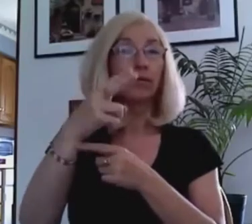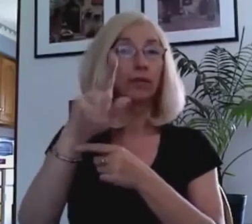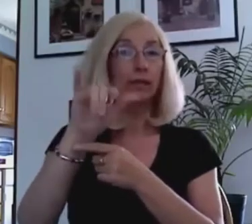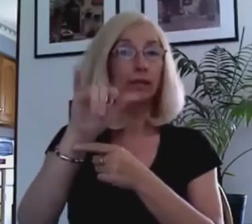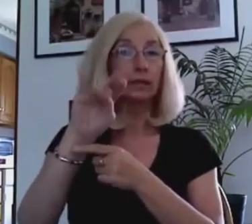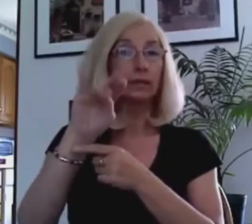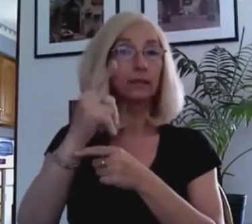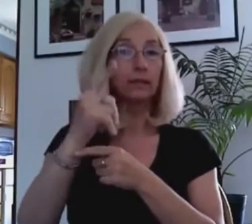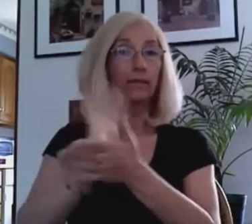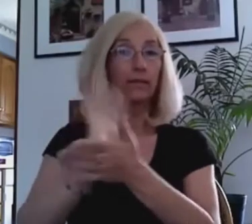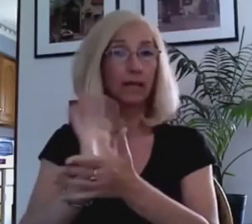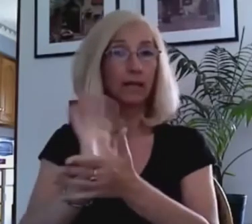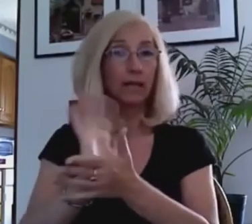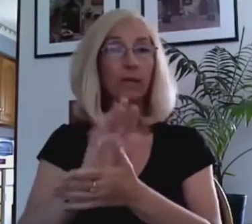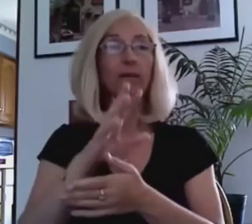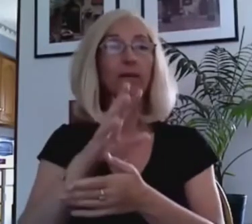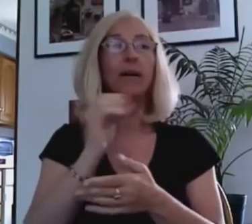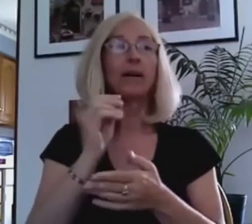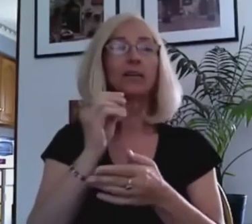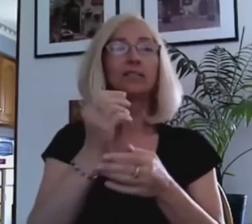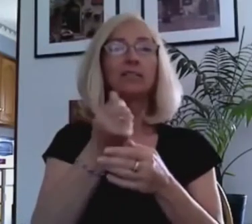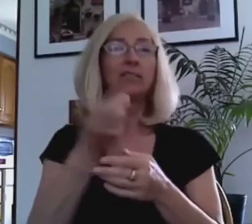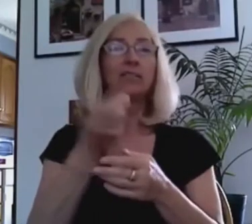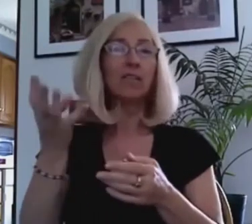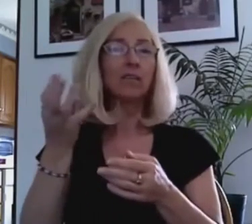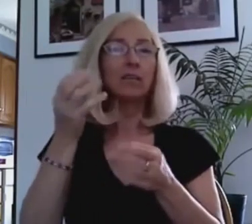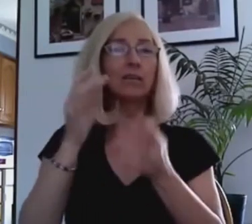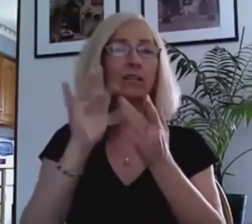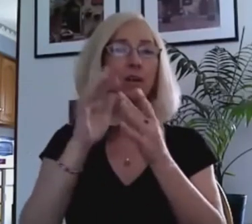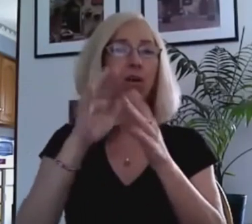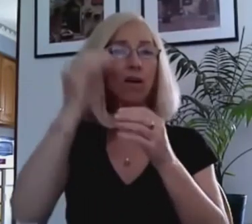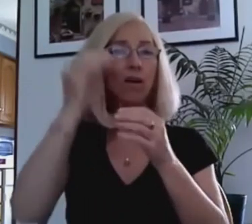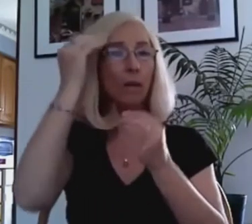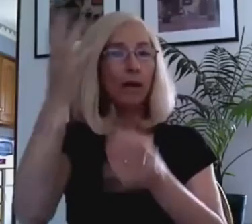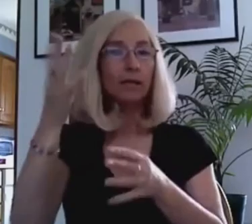a few articles and a few books that I would recommend,